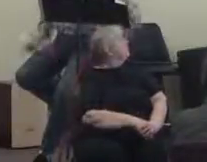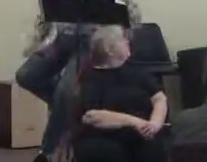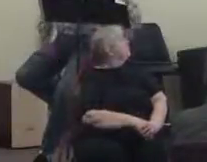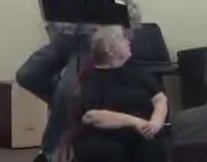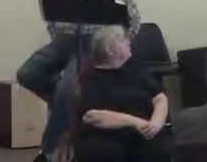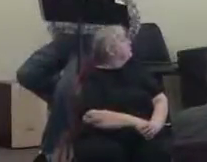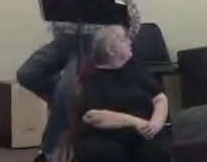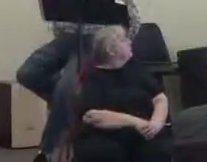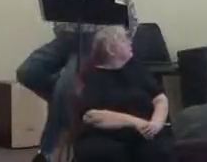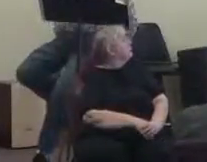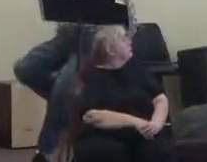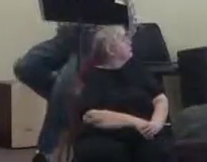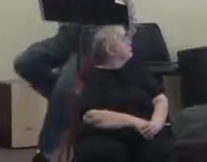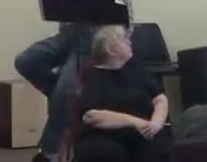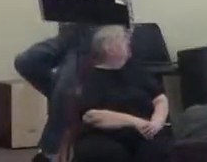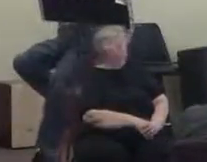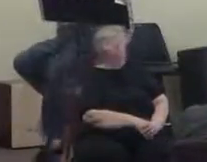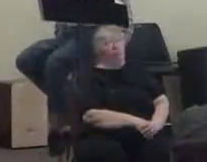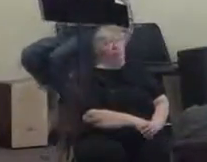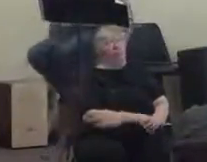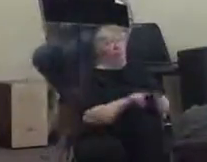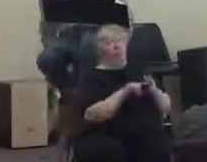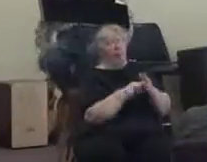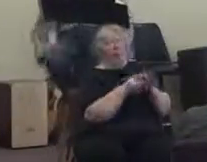We're going to start in 15.